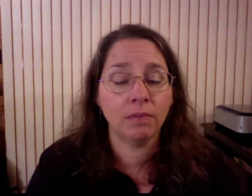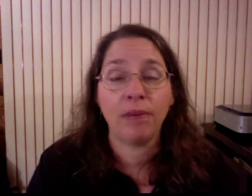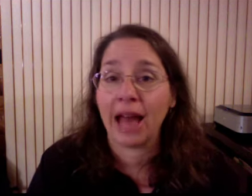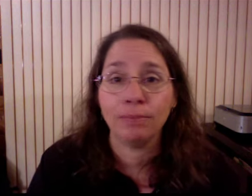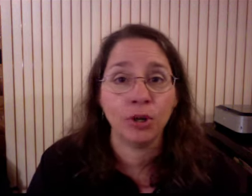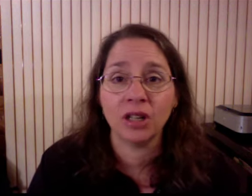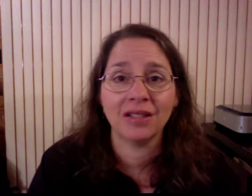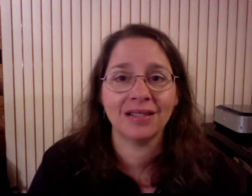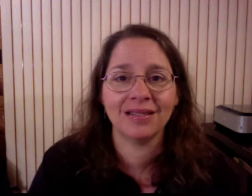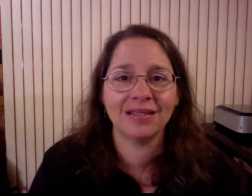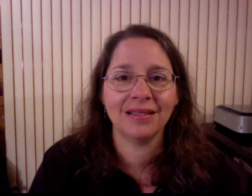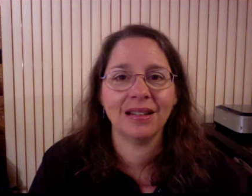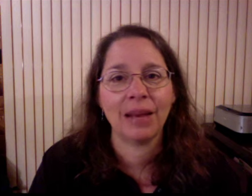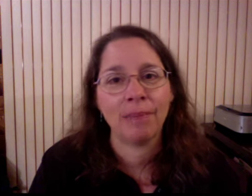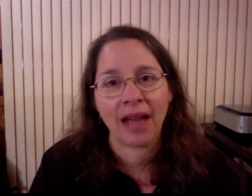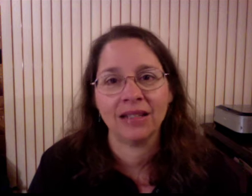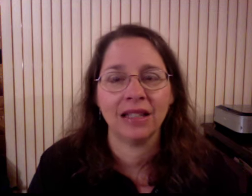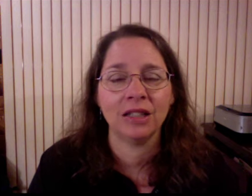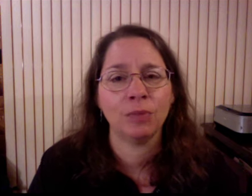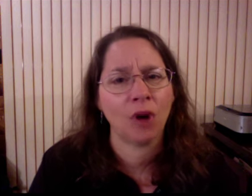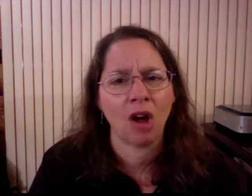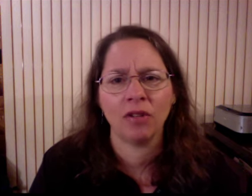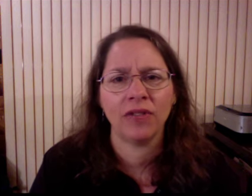bad books, magazines, pornography.